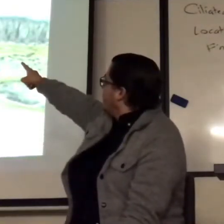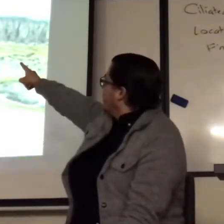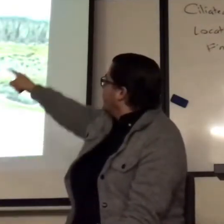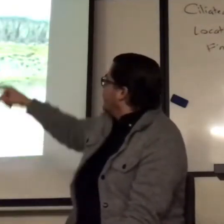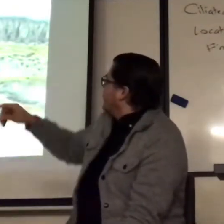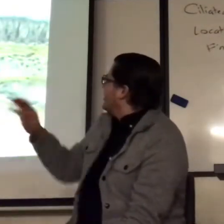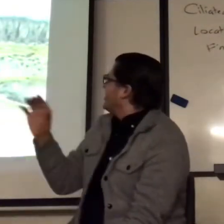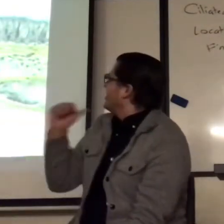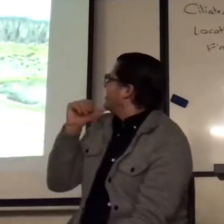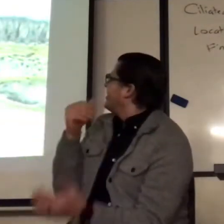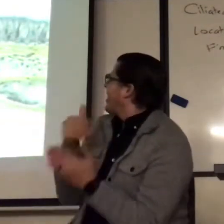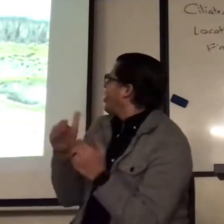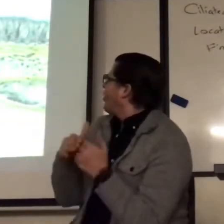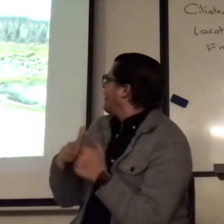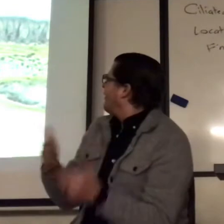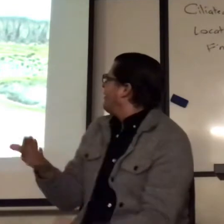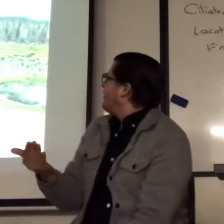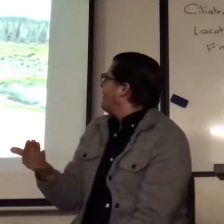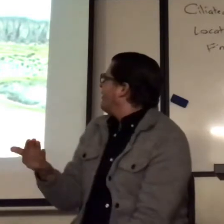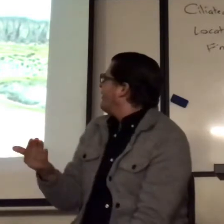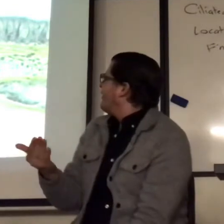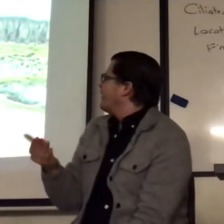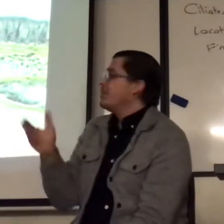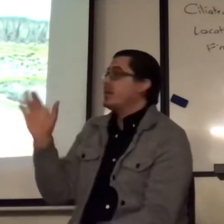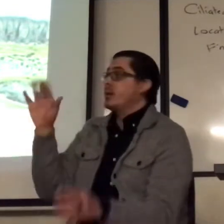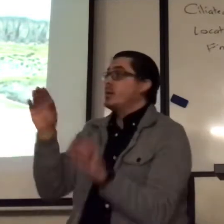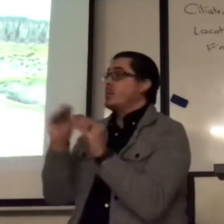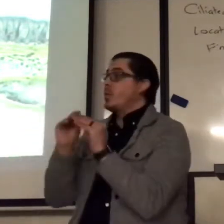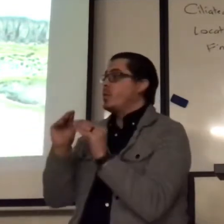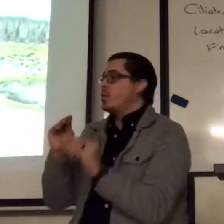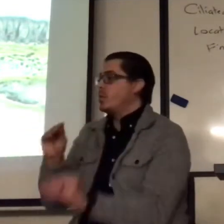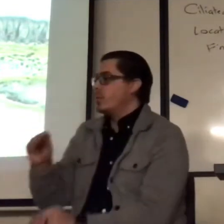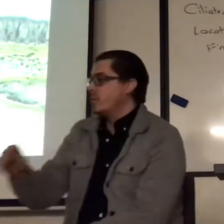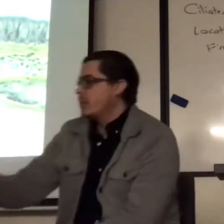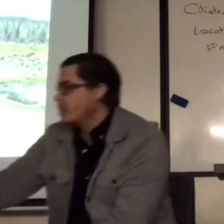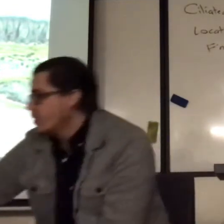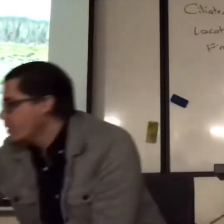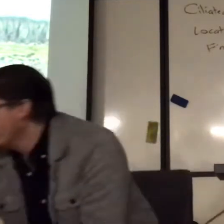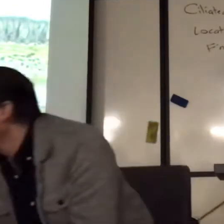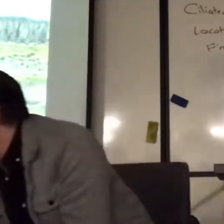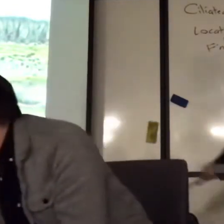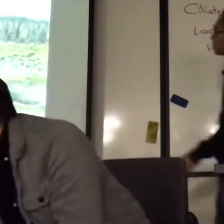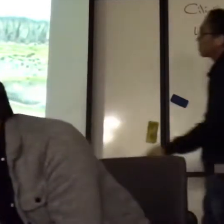Actually, that's not closer up. But this one has a more obvious goblet cell.